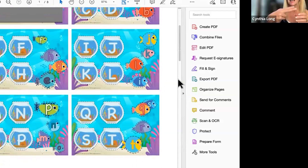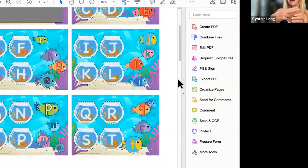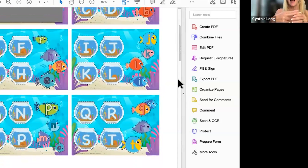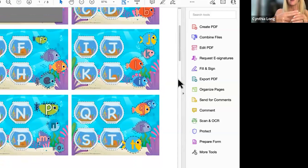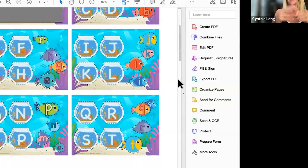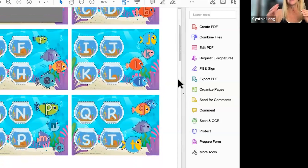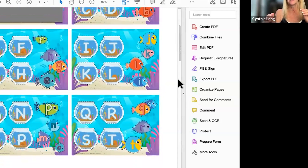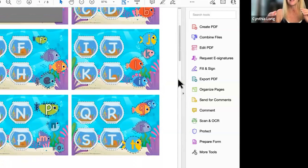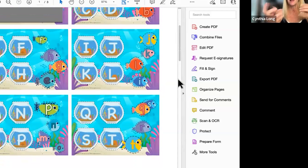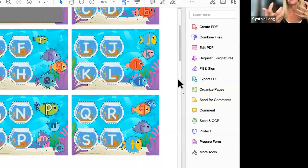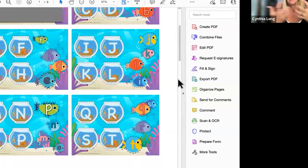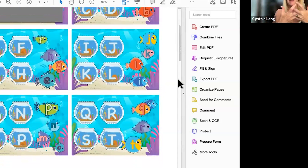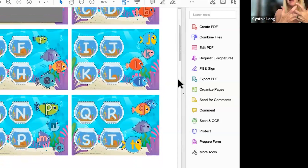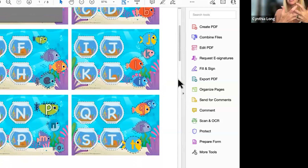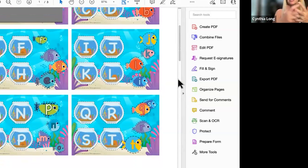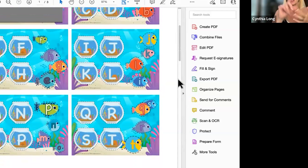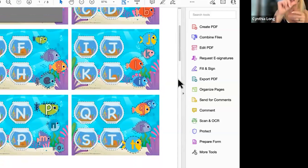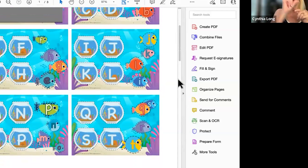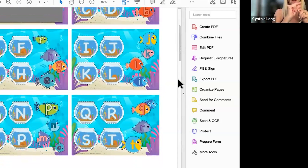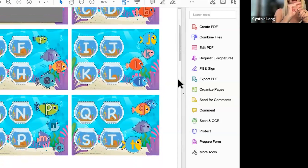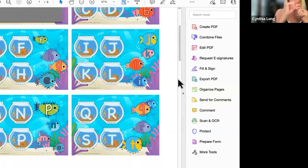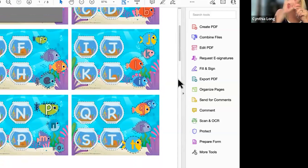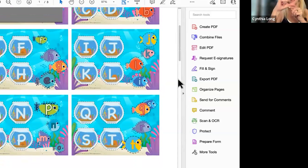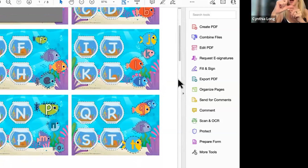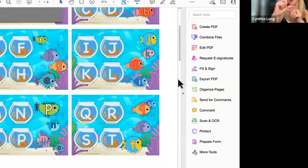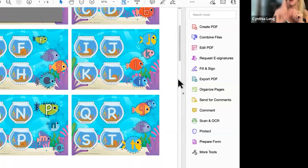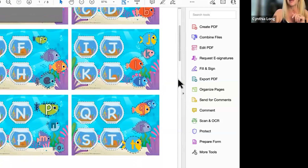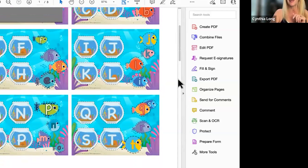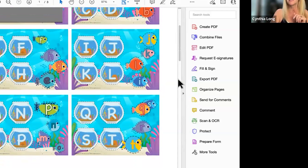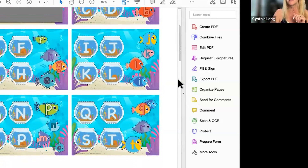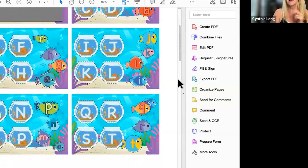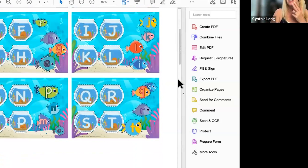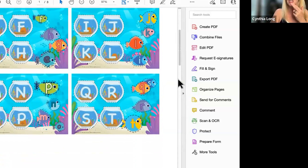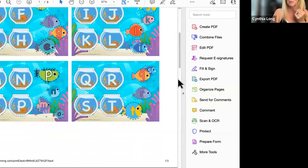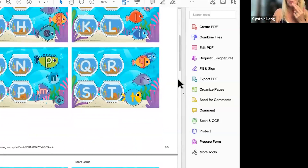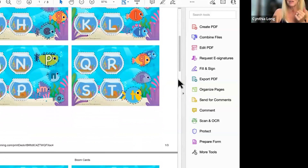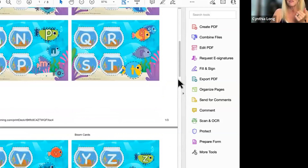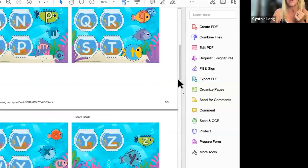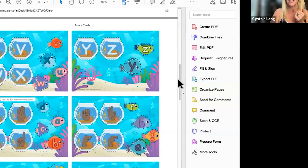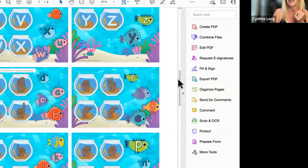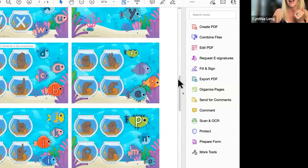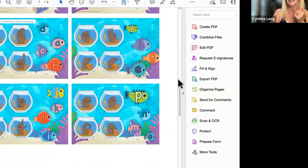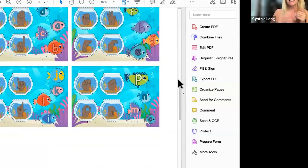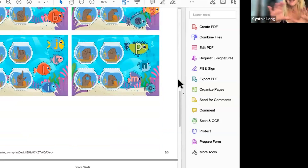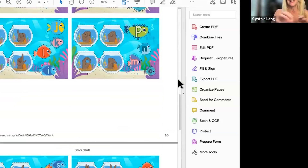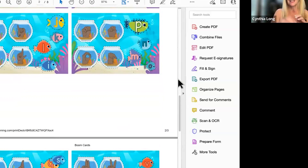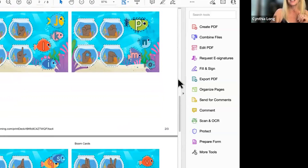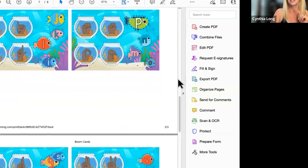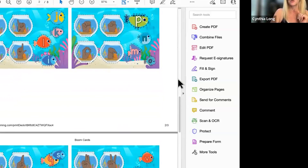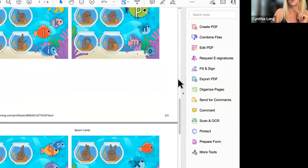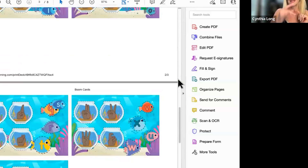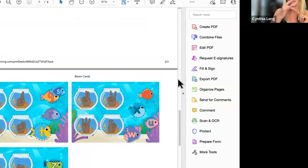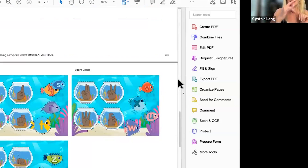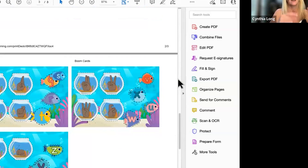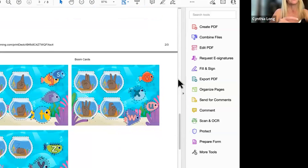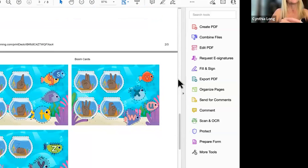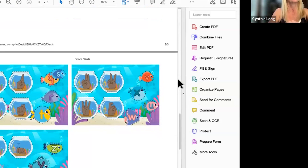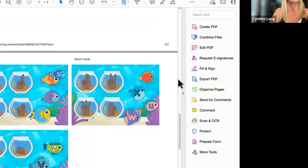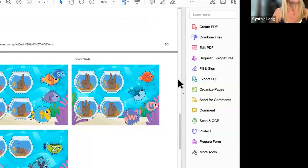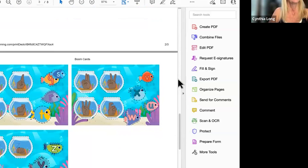cut out, and then they have to match the lowercase with the uppercase. Super cute, fun activity to do with the kiddos. And